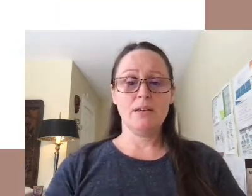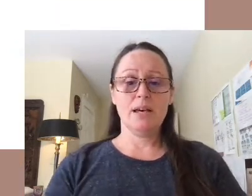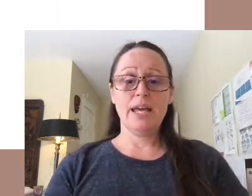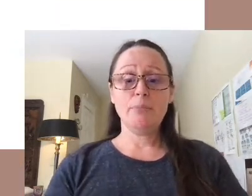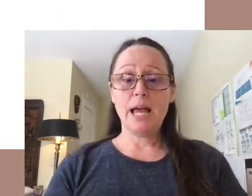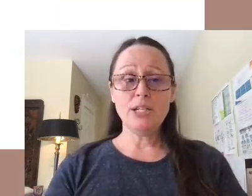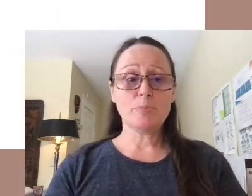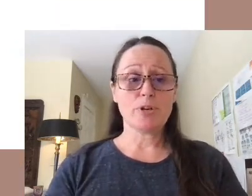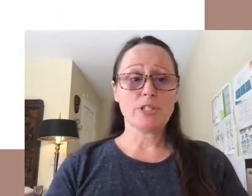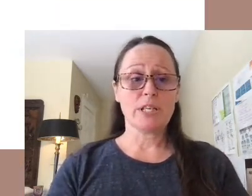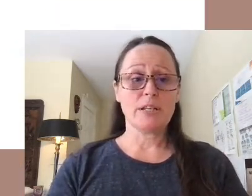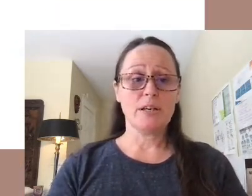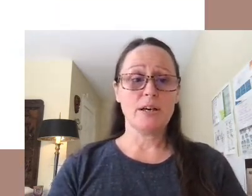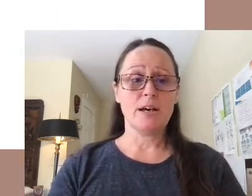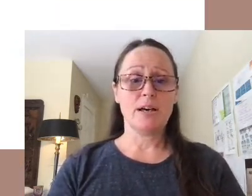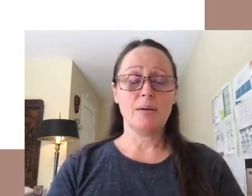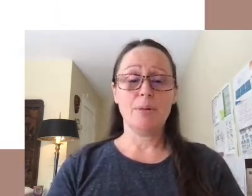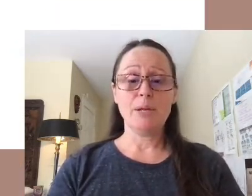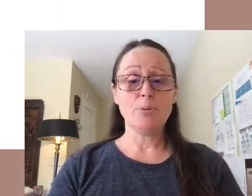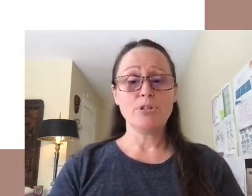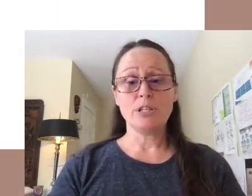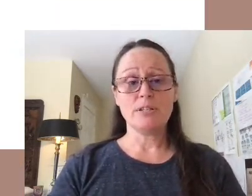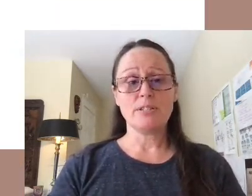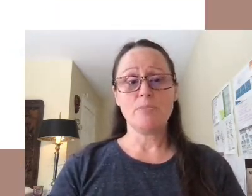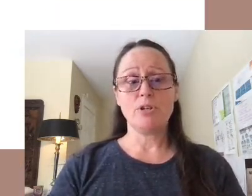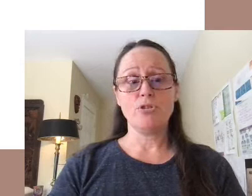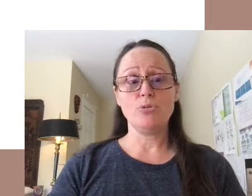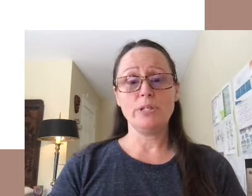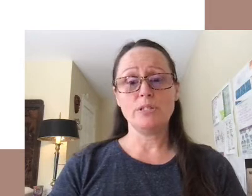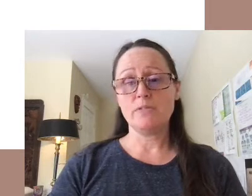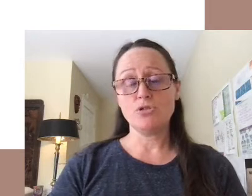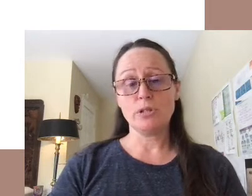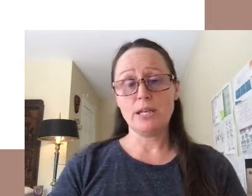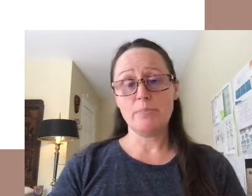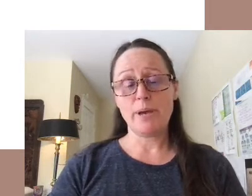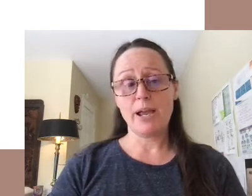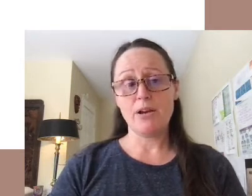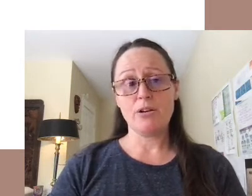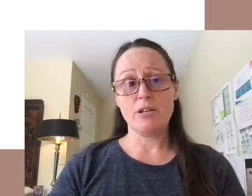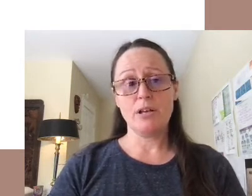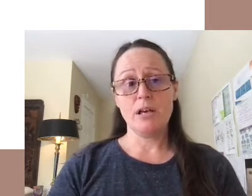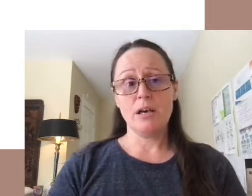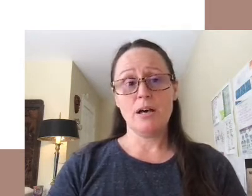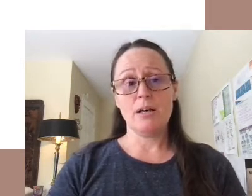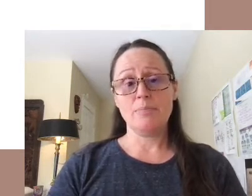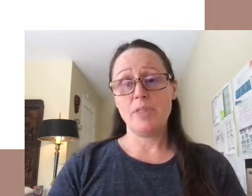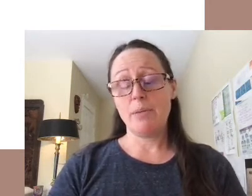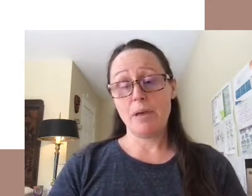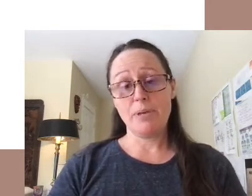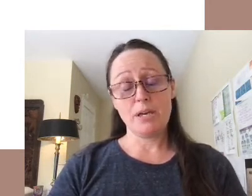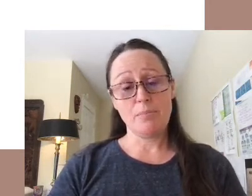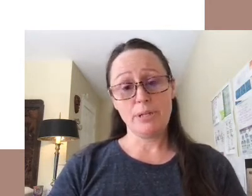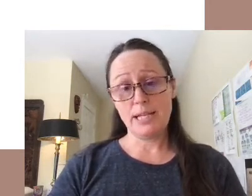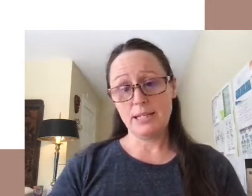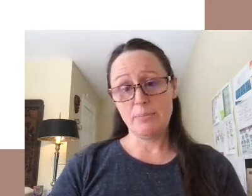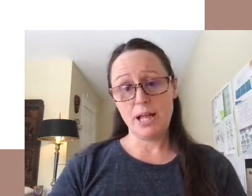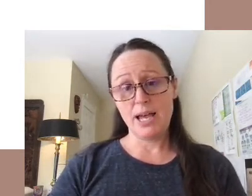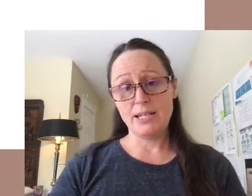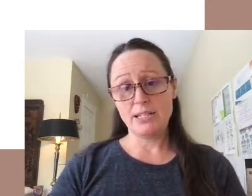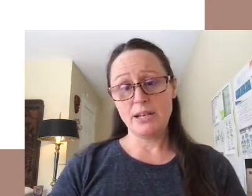And a blind person. A blind person is someone who is visually impaired. They may be completely blind and not